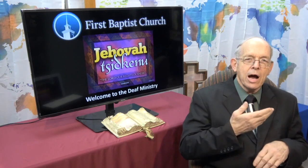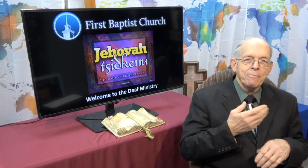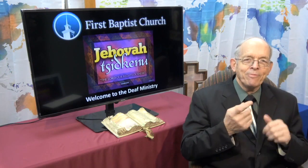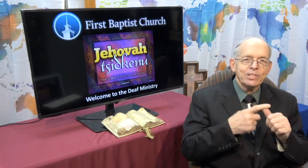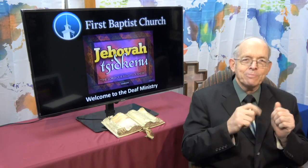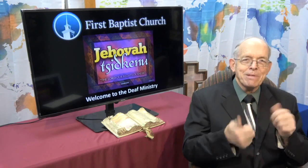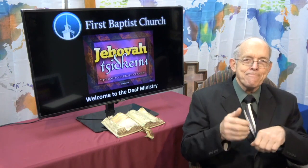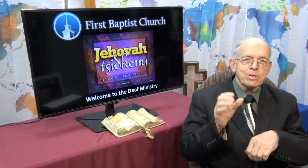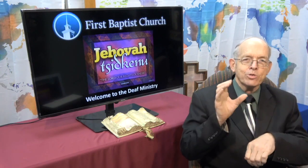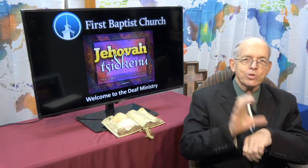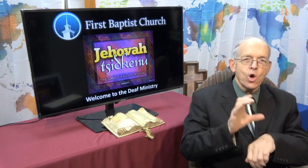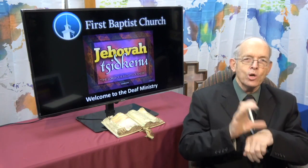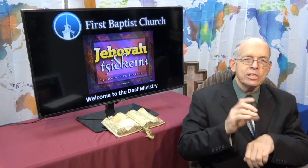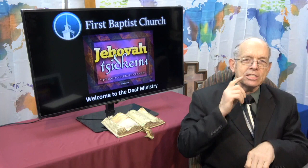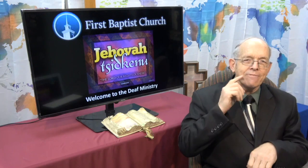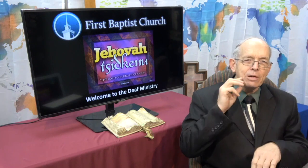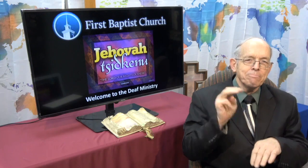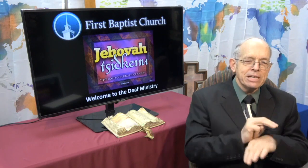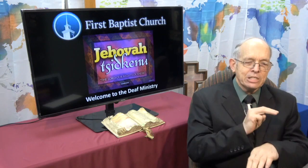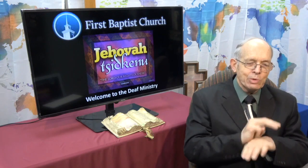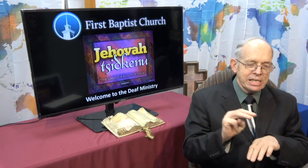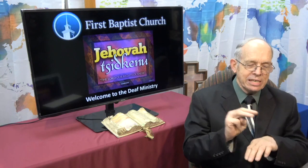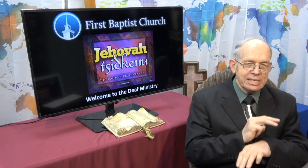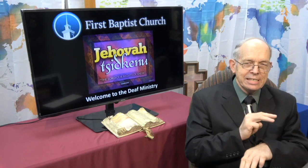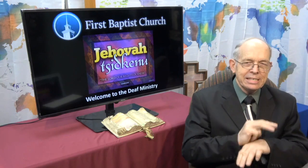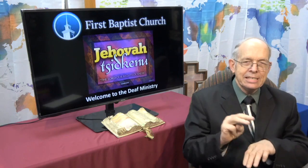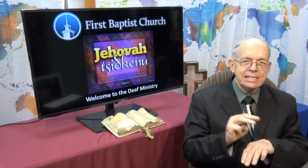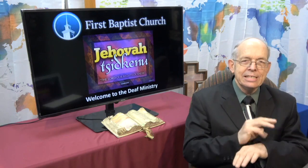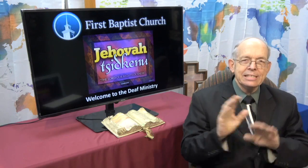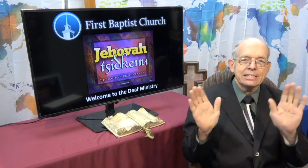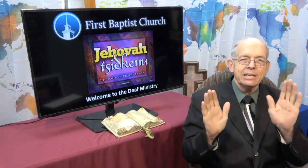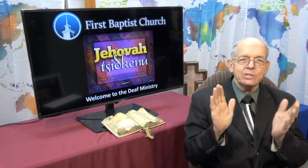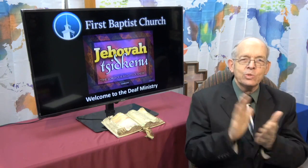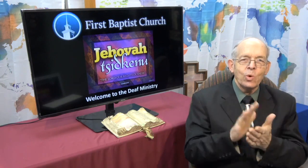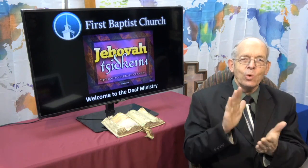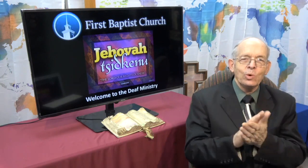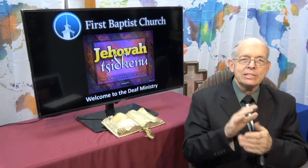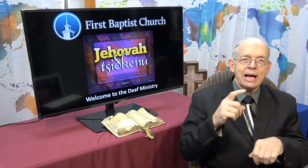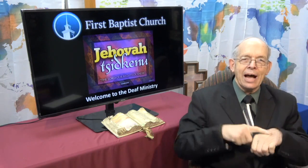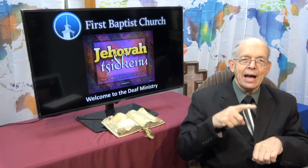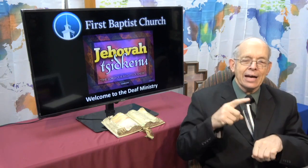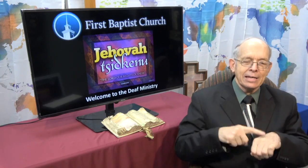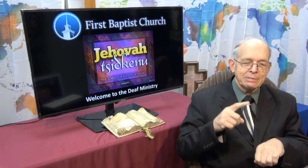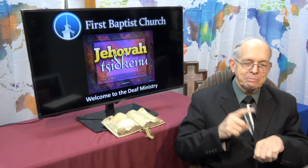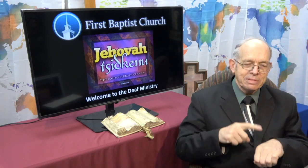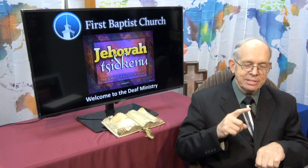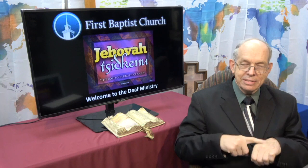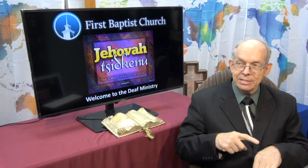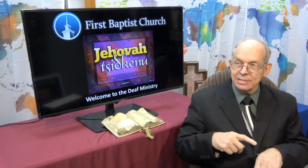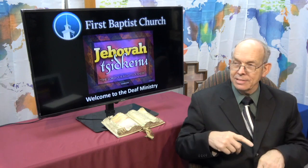Welcome to Fish Pepper Church, that mystery! Tell it to the time!